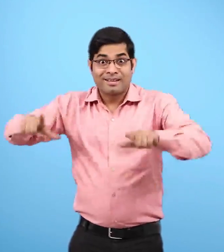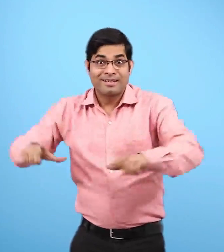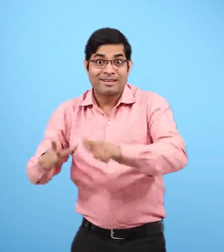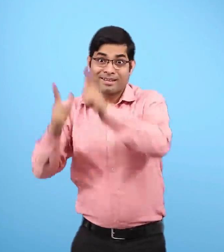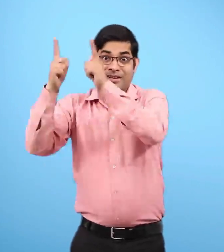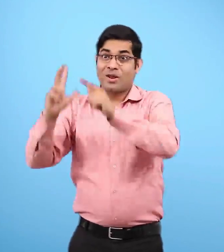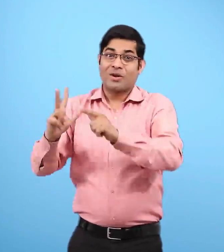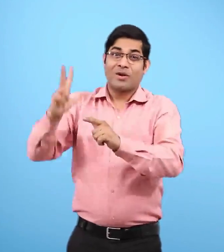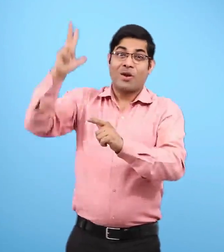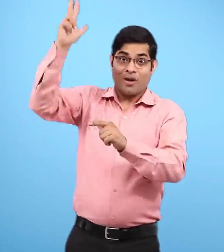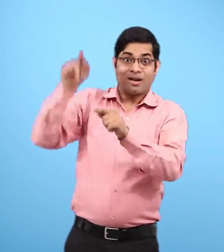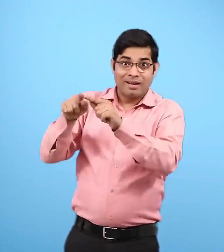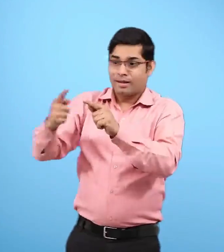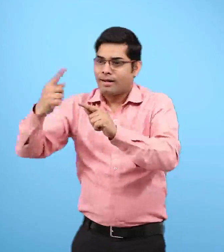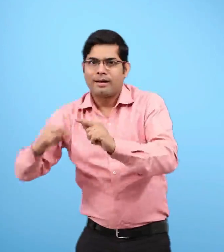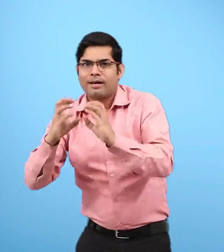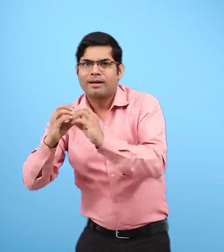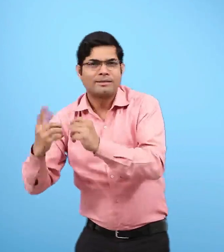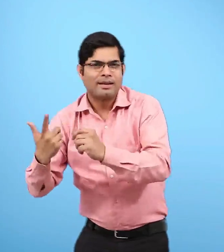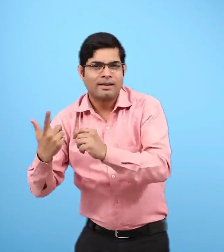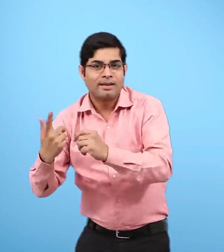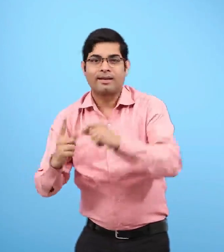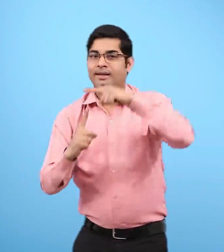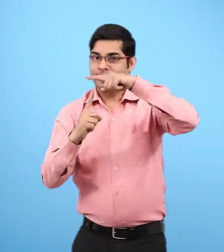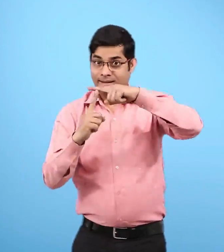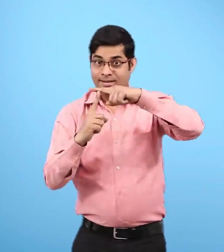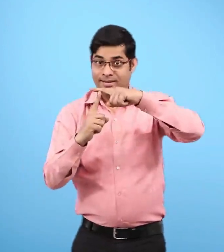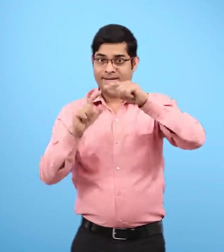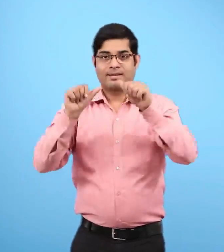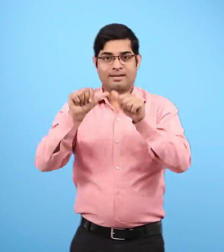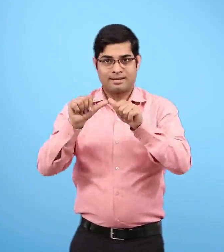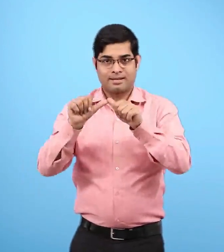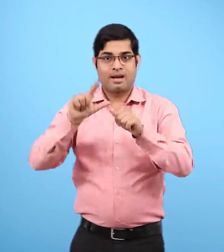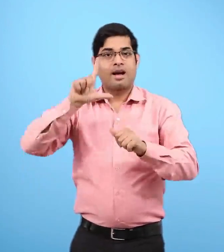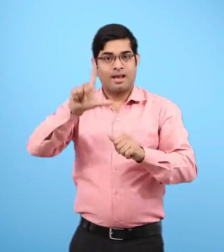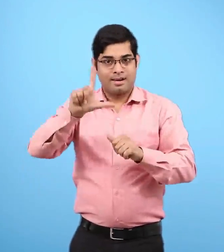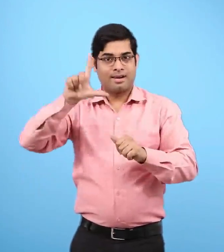The word tallest is written beneath the tree.